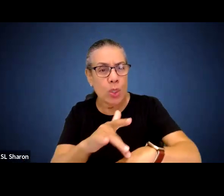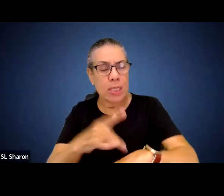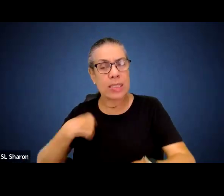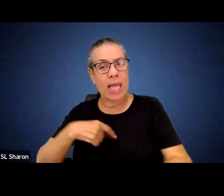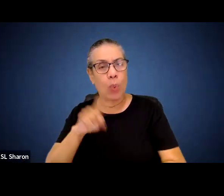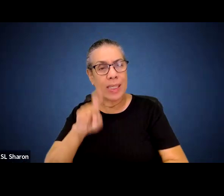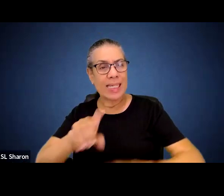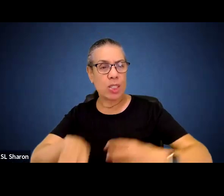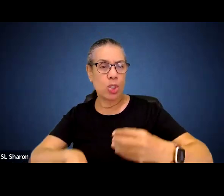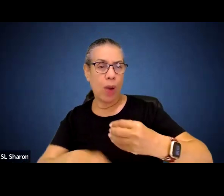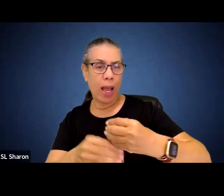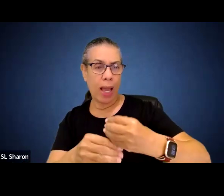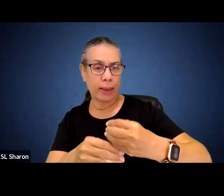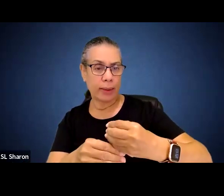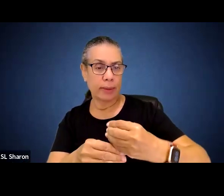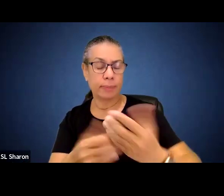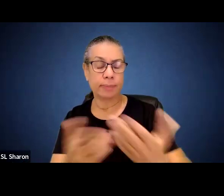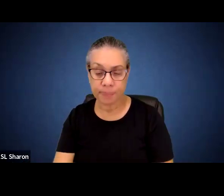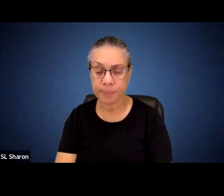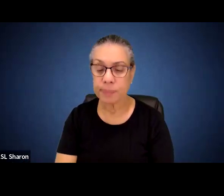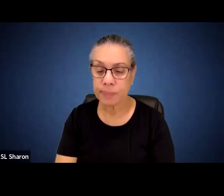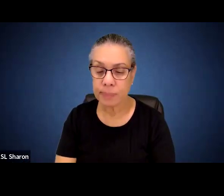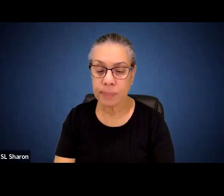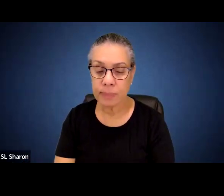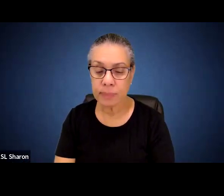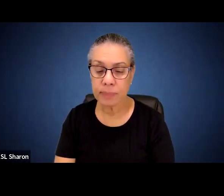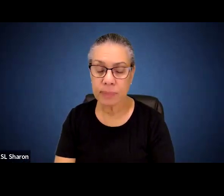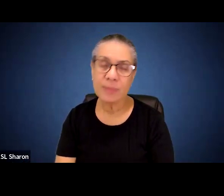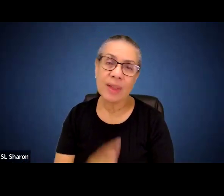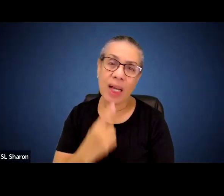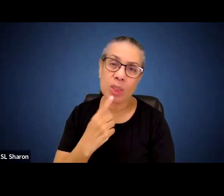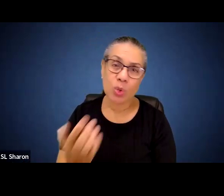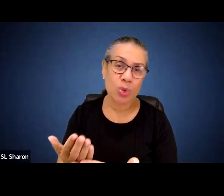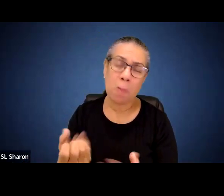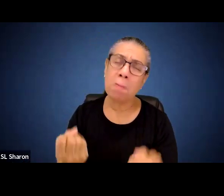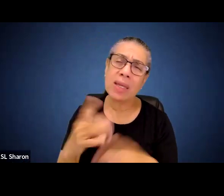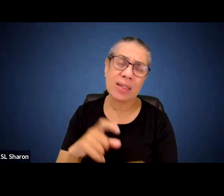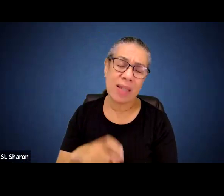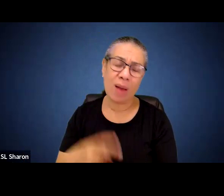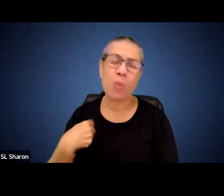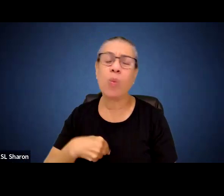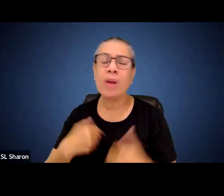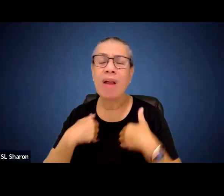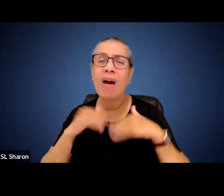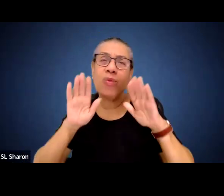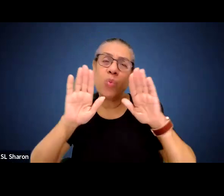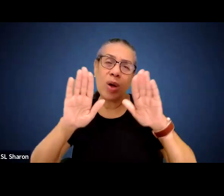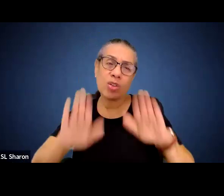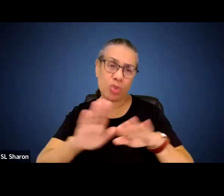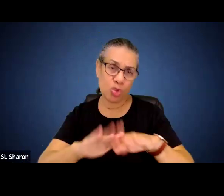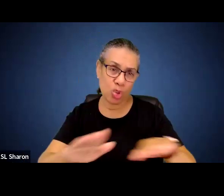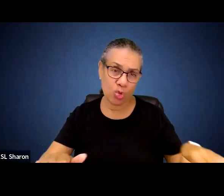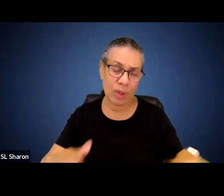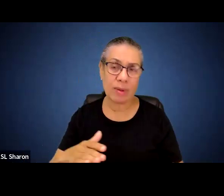putting in place. You know, I've said over and over again that we have wonderful kids. We have kids who have a lot